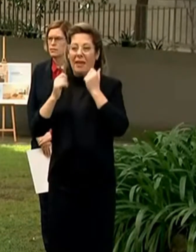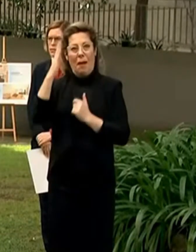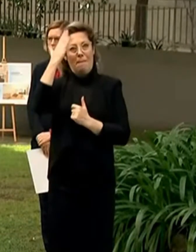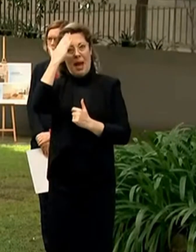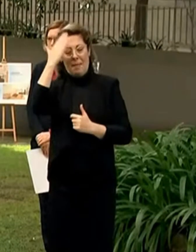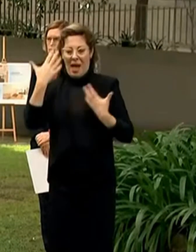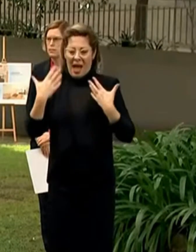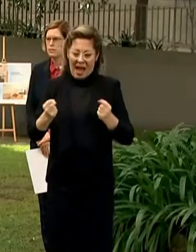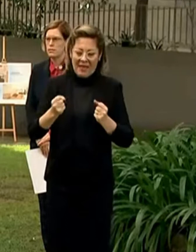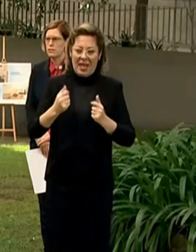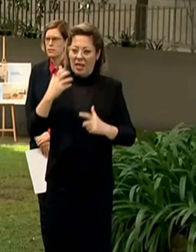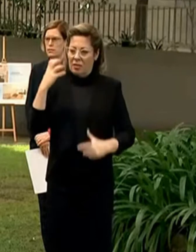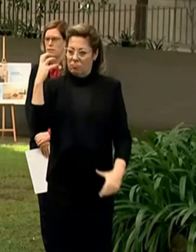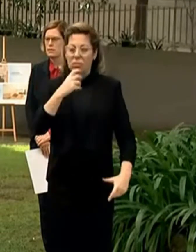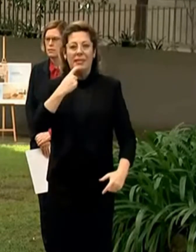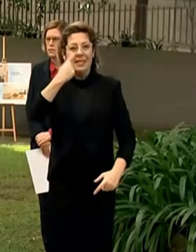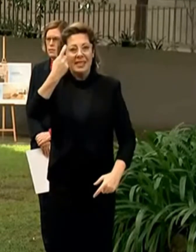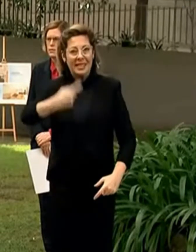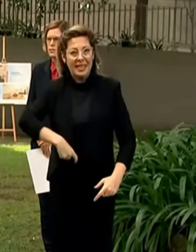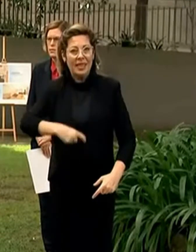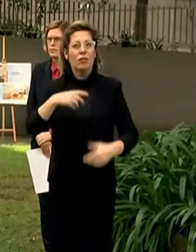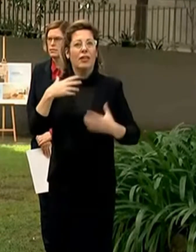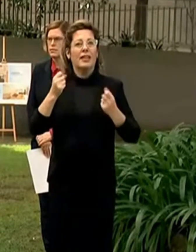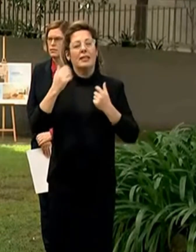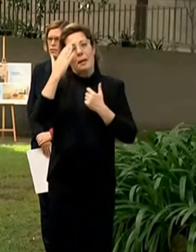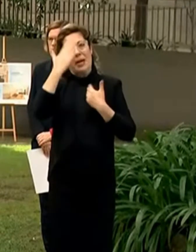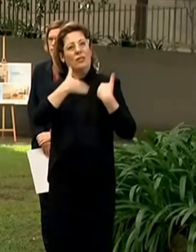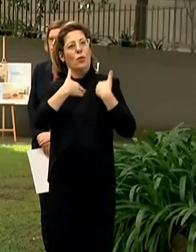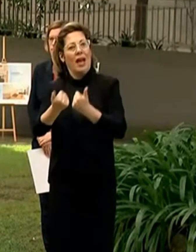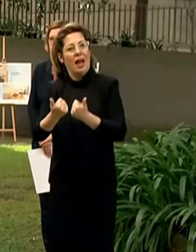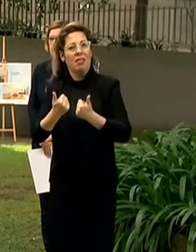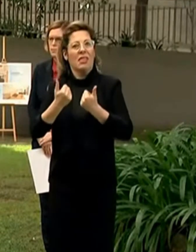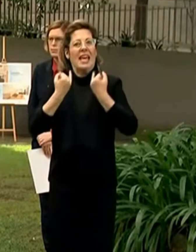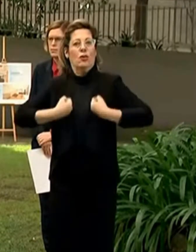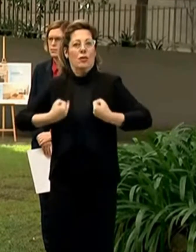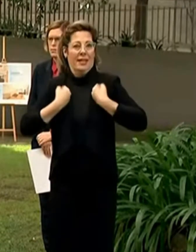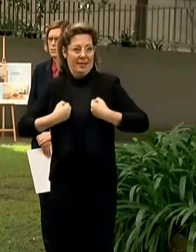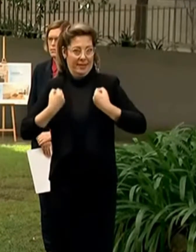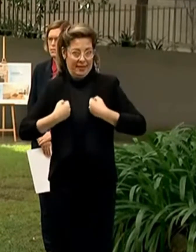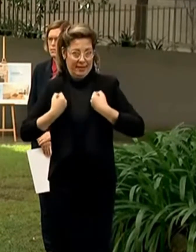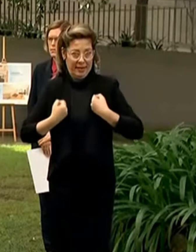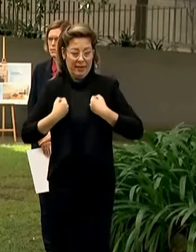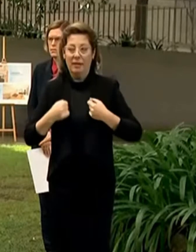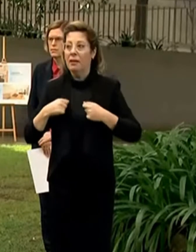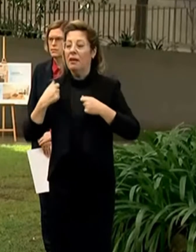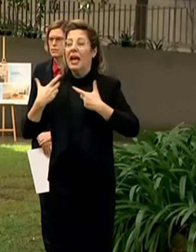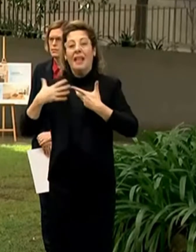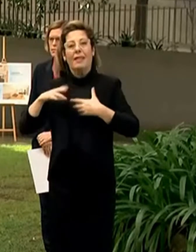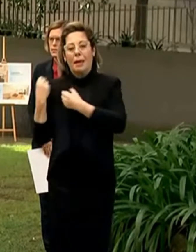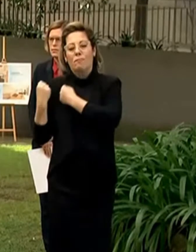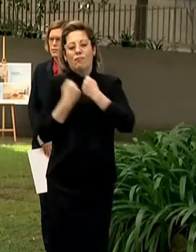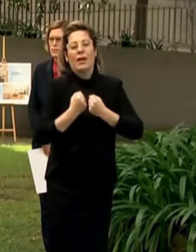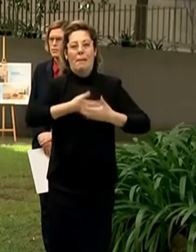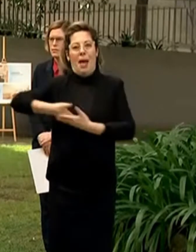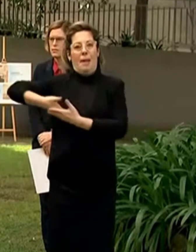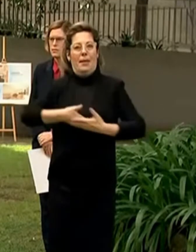is experiencing an acute episode of her psychiatric illness. We know that for women, the time of when they're pregnant and